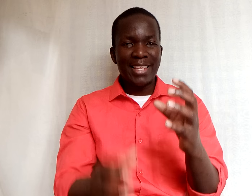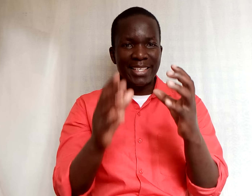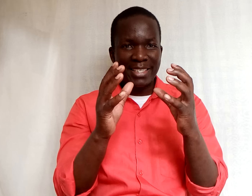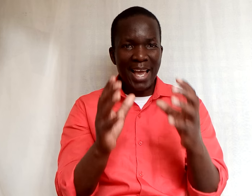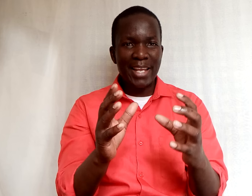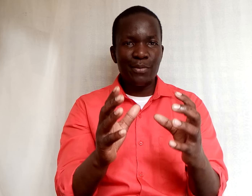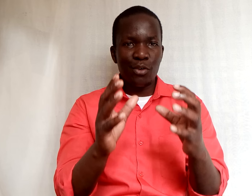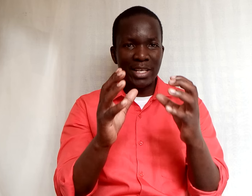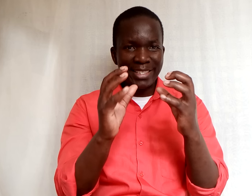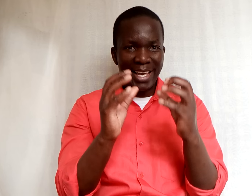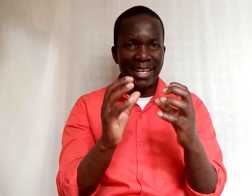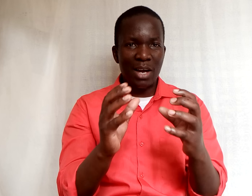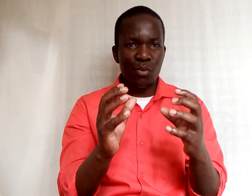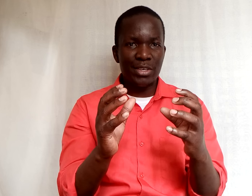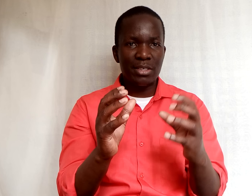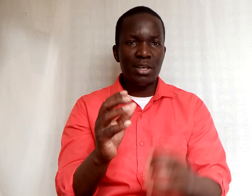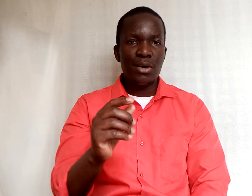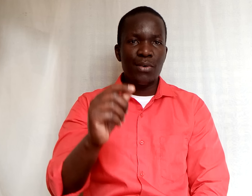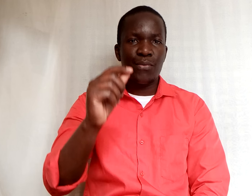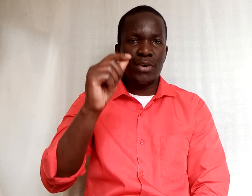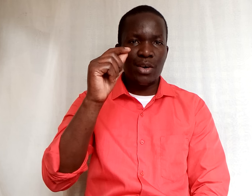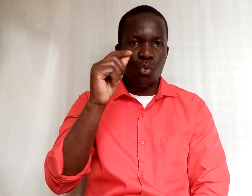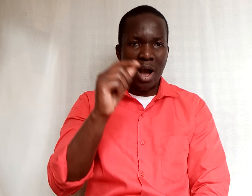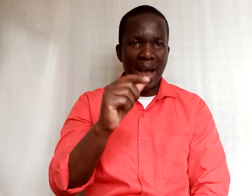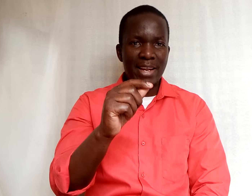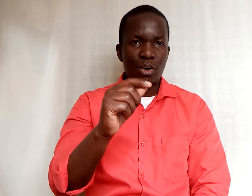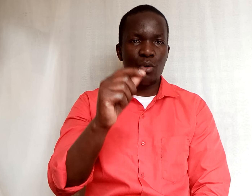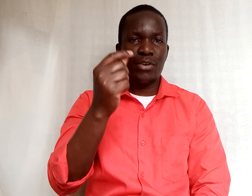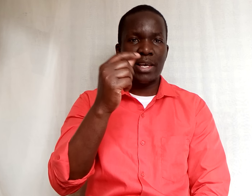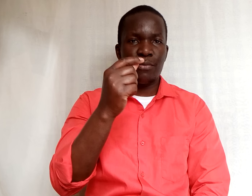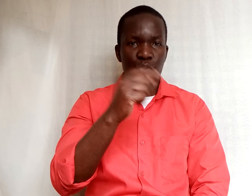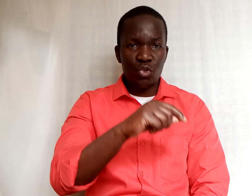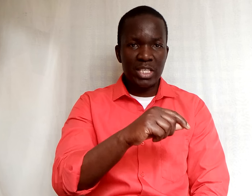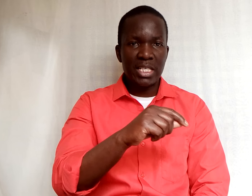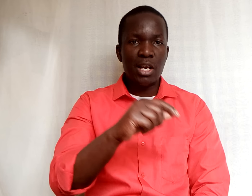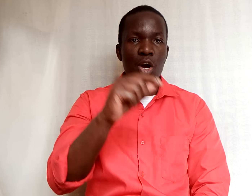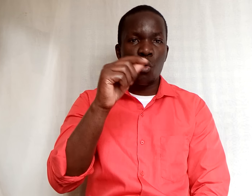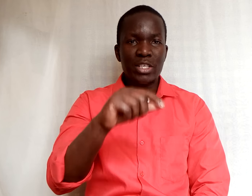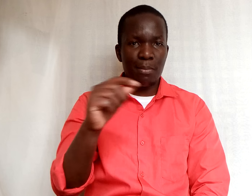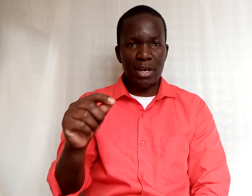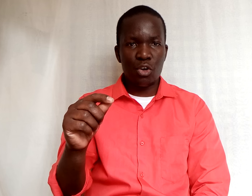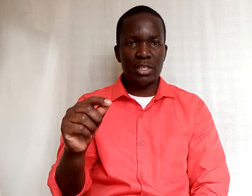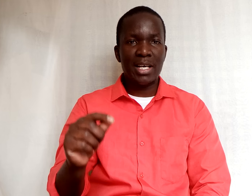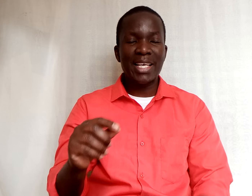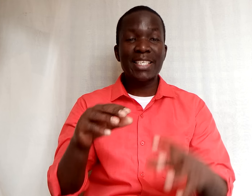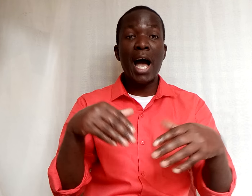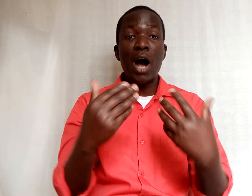the sign for in sign language for the word or for the fruit watermelon is how we